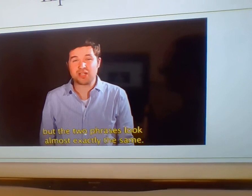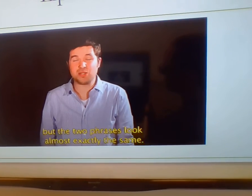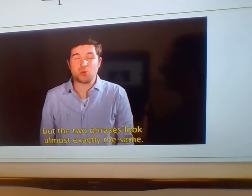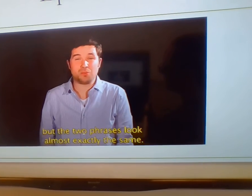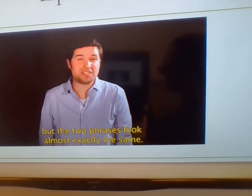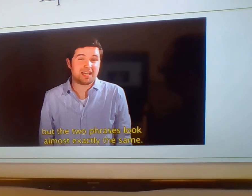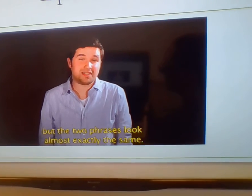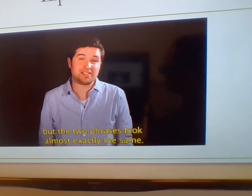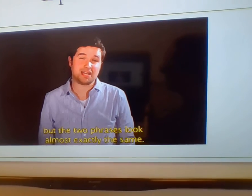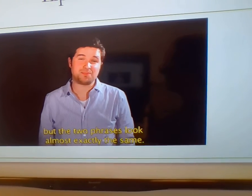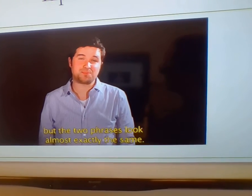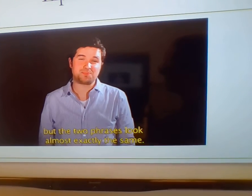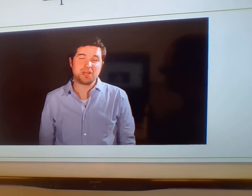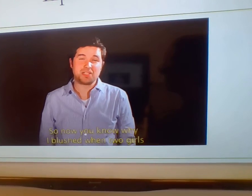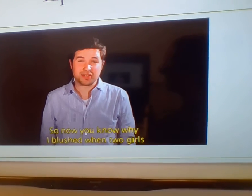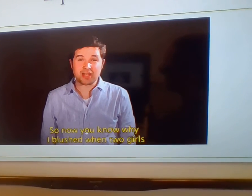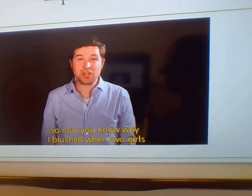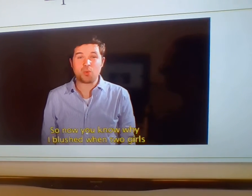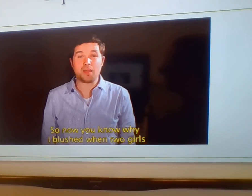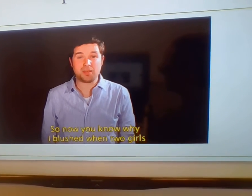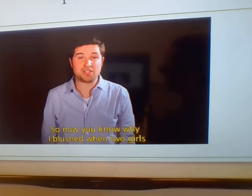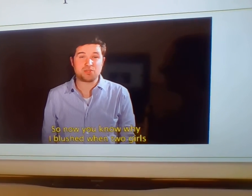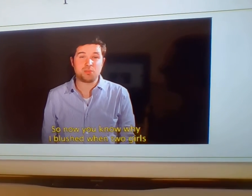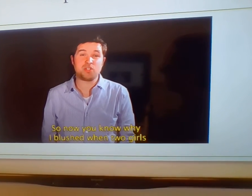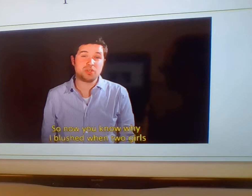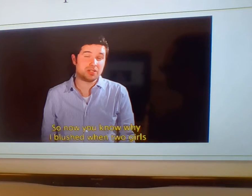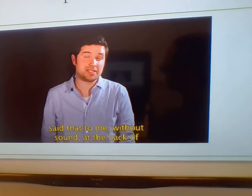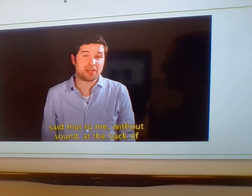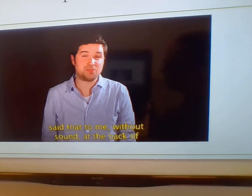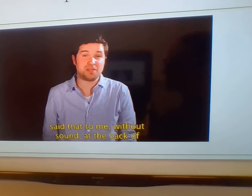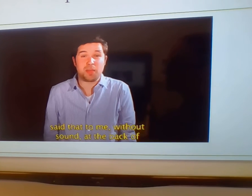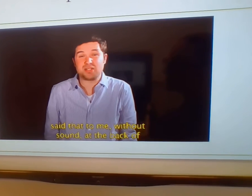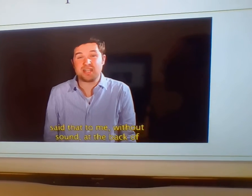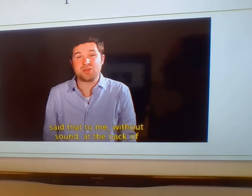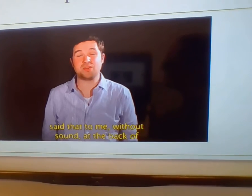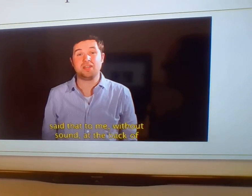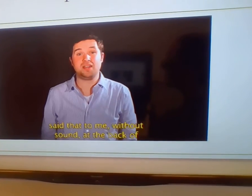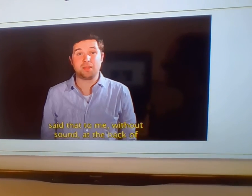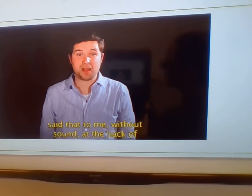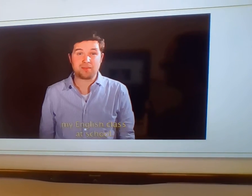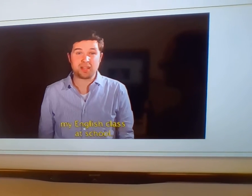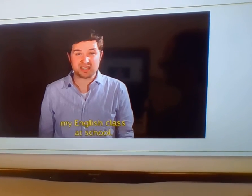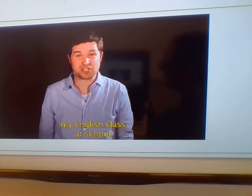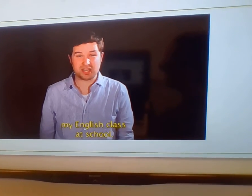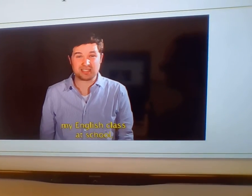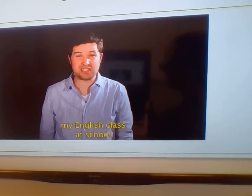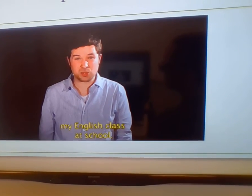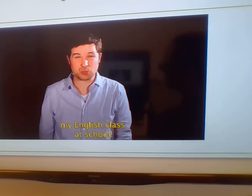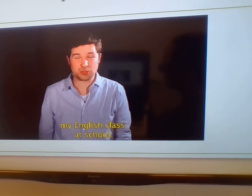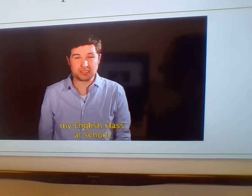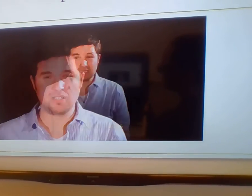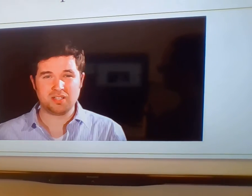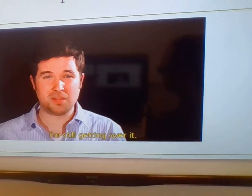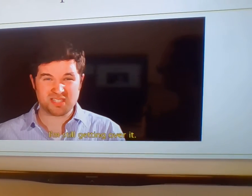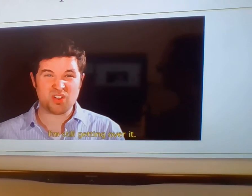look almost exactly the same. So now you know why I blushed when 2 girls said that to me without sound at the back of my English class at school. I'm still getting